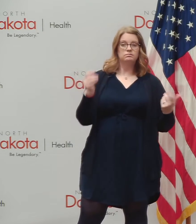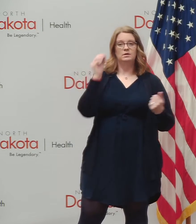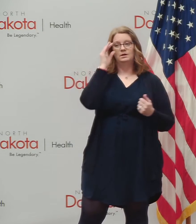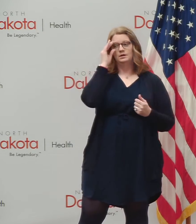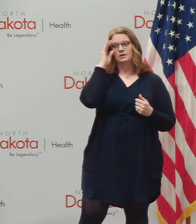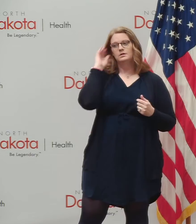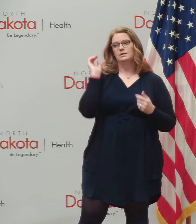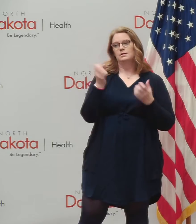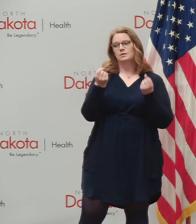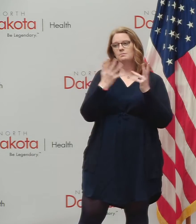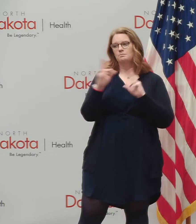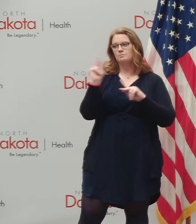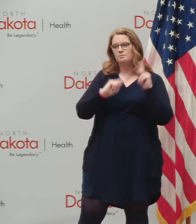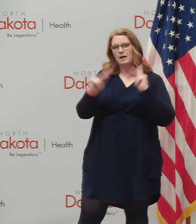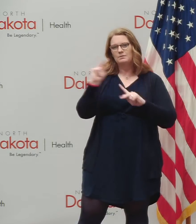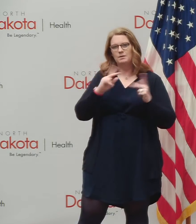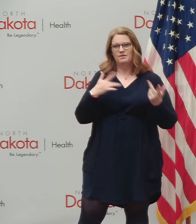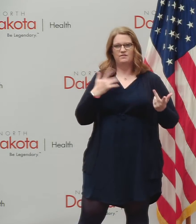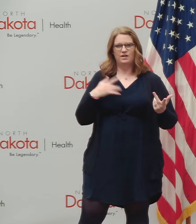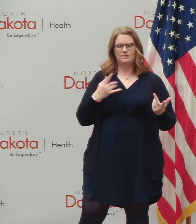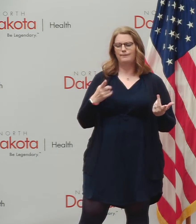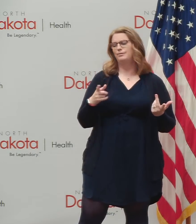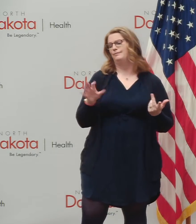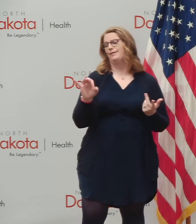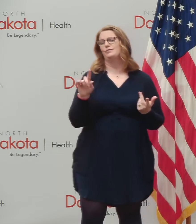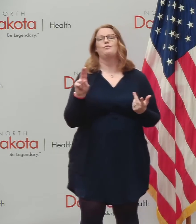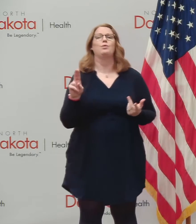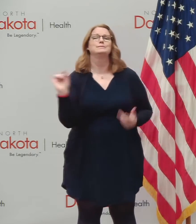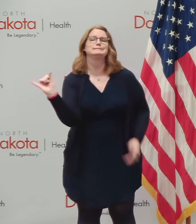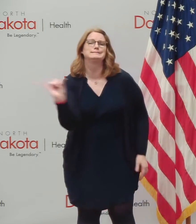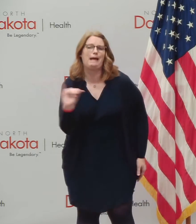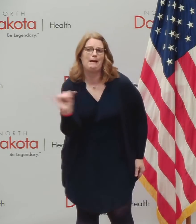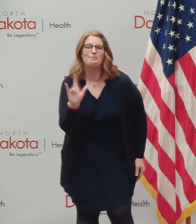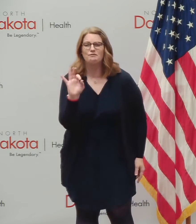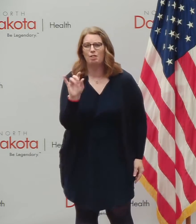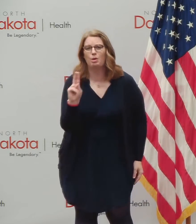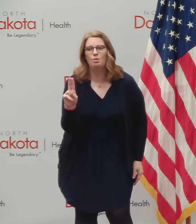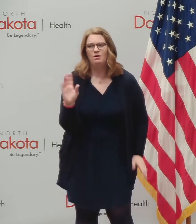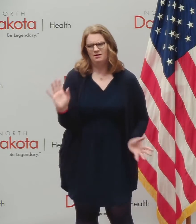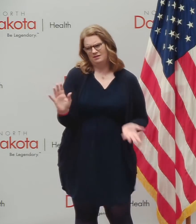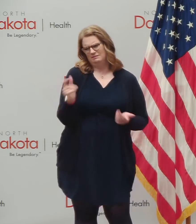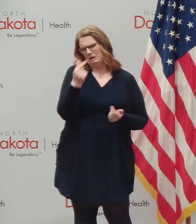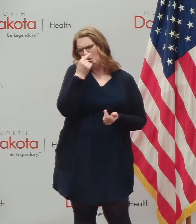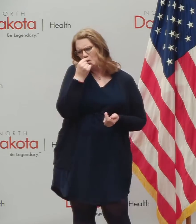of folks that are saying, well, hey, this thing's no different than the flu, or it's like getting a cold, or I didn't have symptoms.